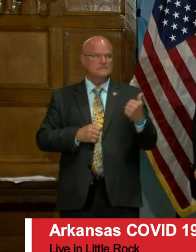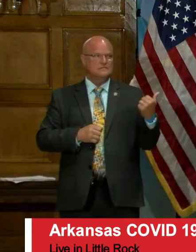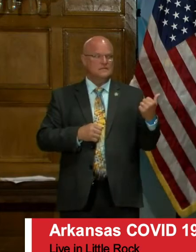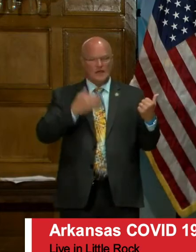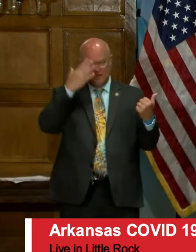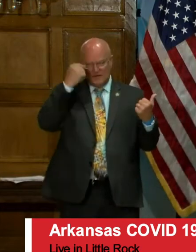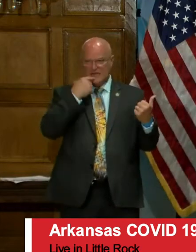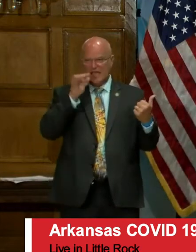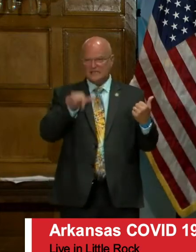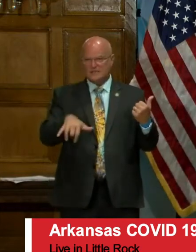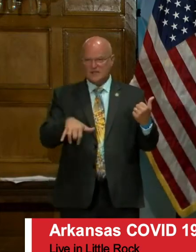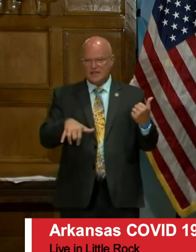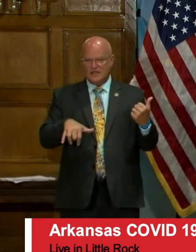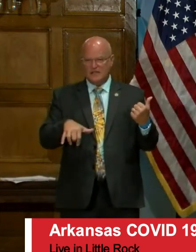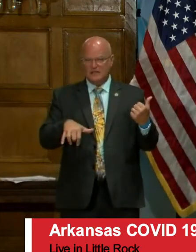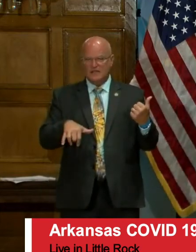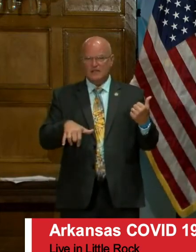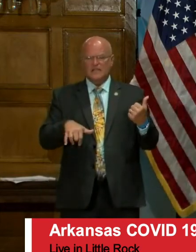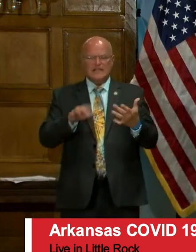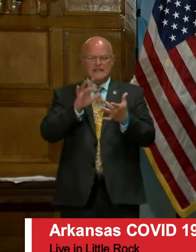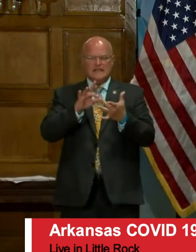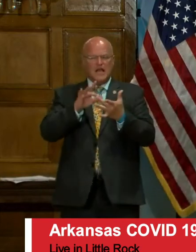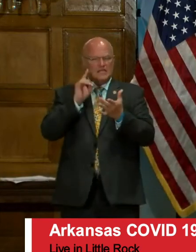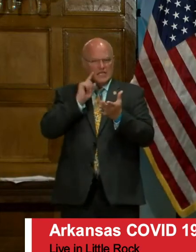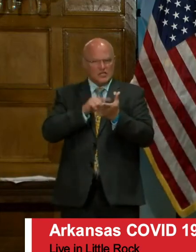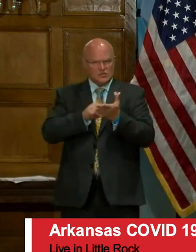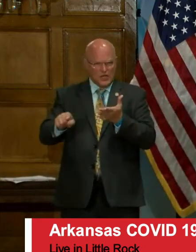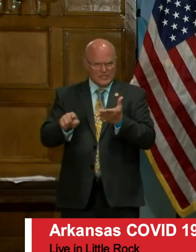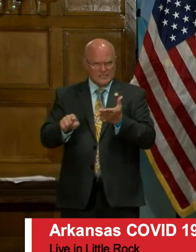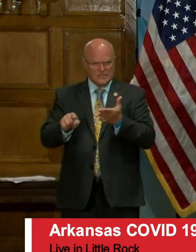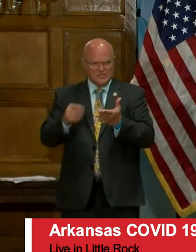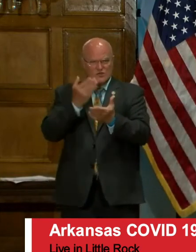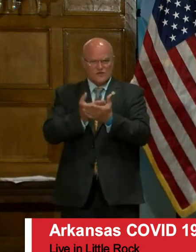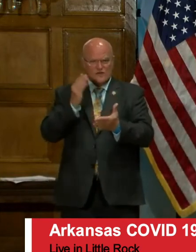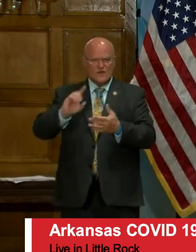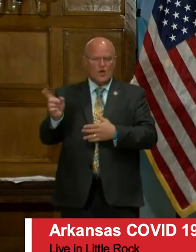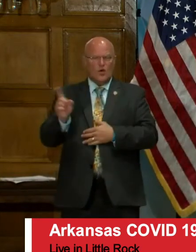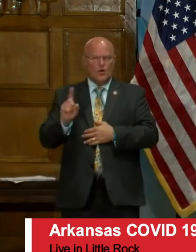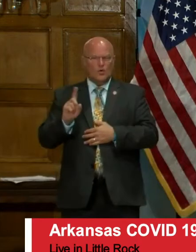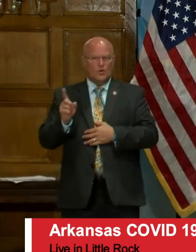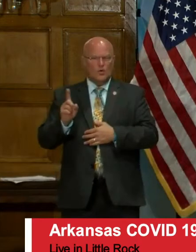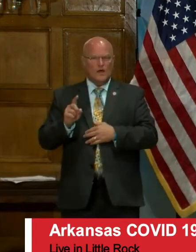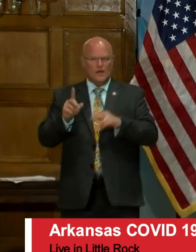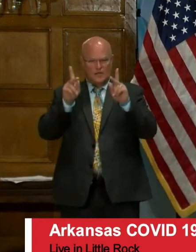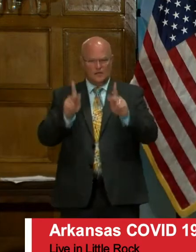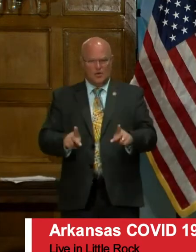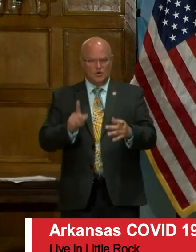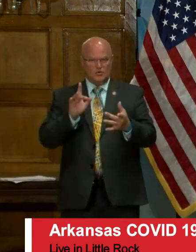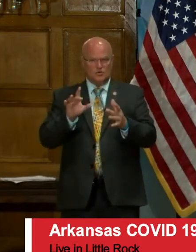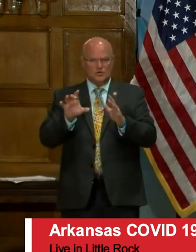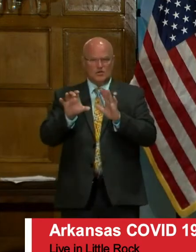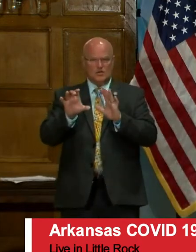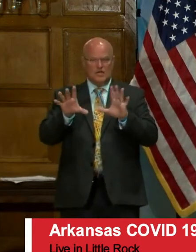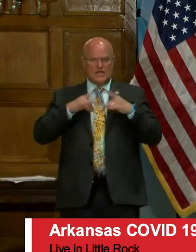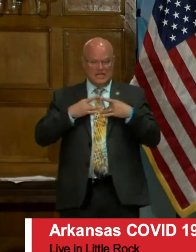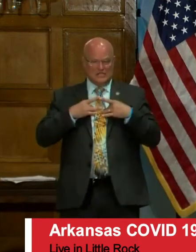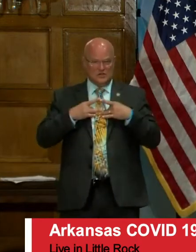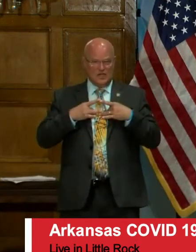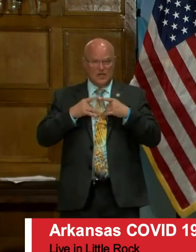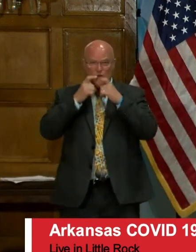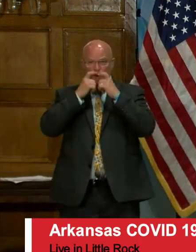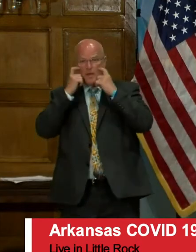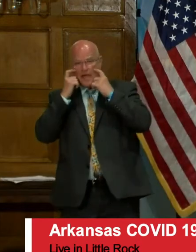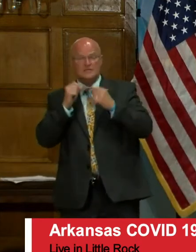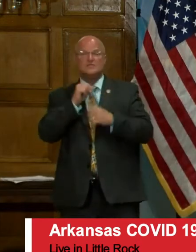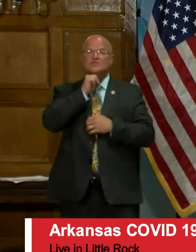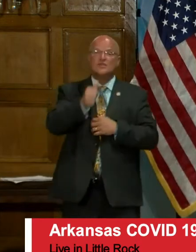to get you to answer that. In your contact tracing, do you verify whether the person who contracted the virus wore a